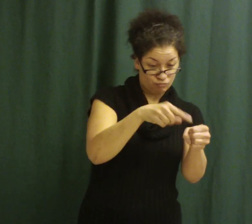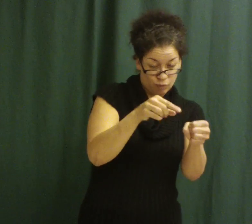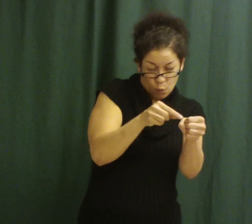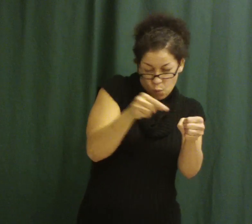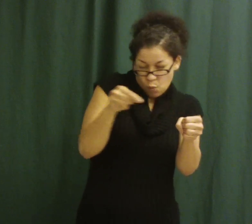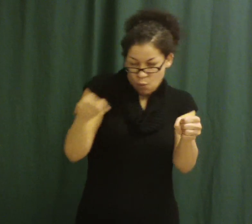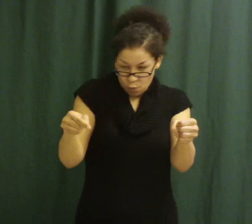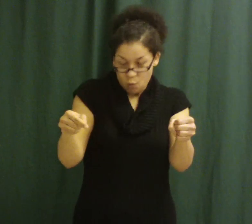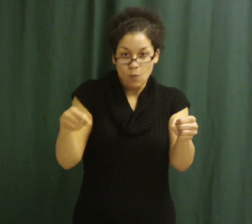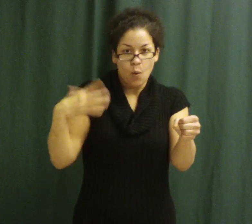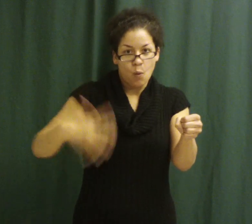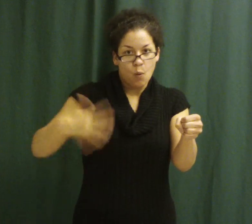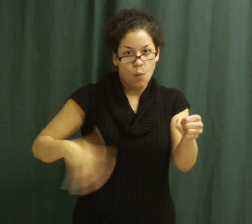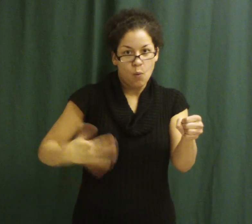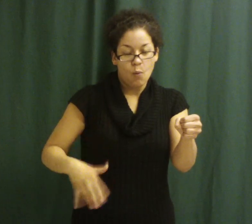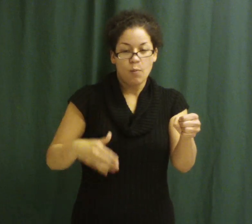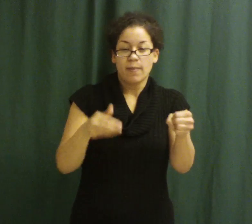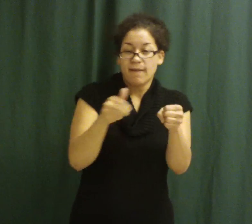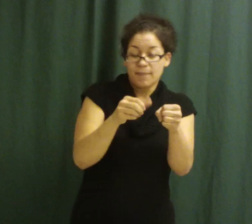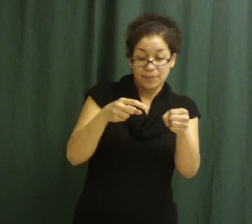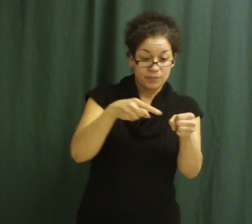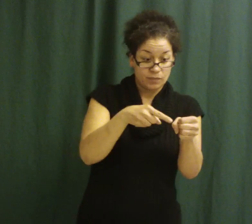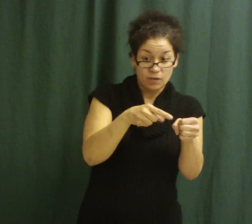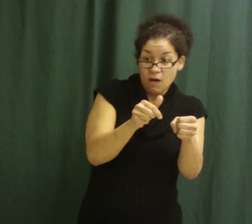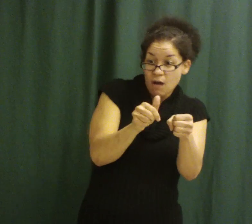Farthest from the sun are the outer planets: